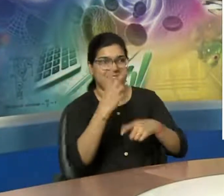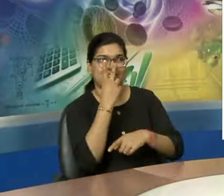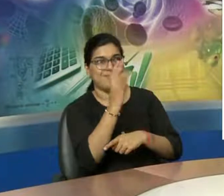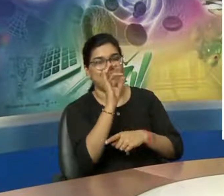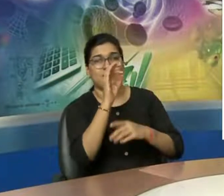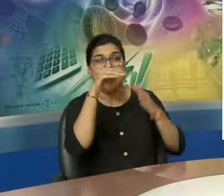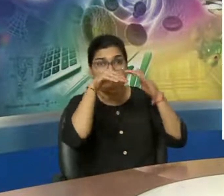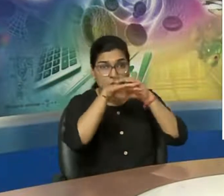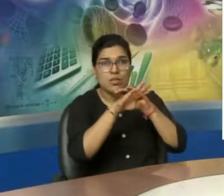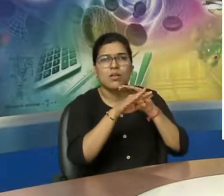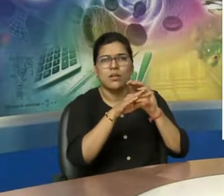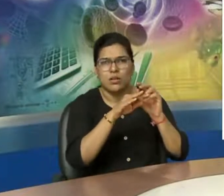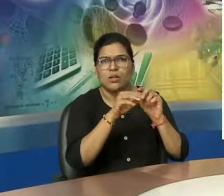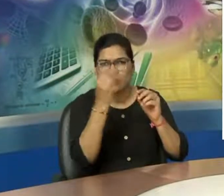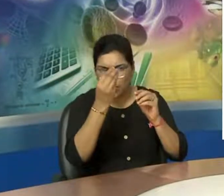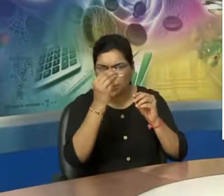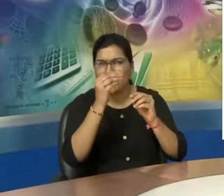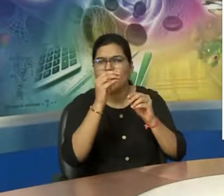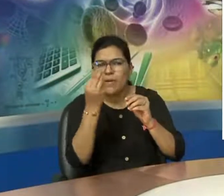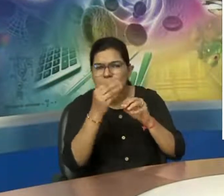Different species.